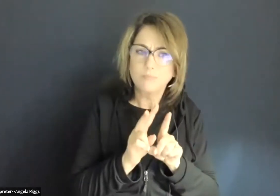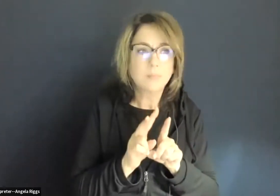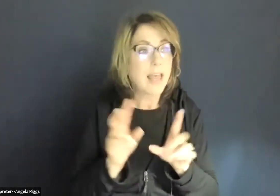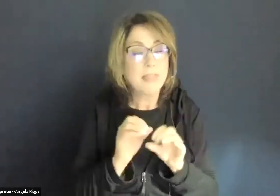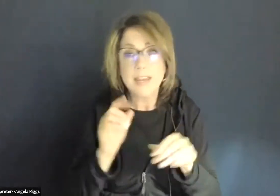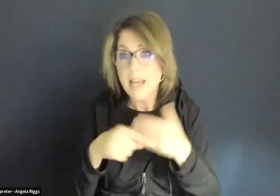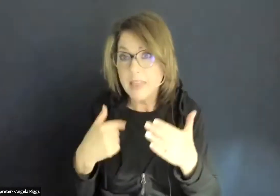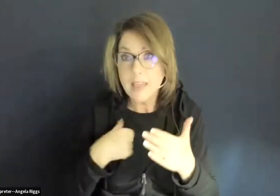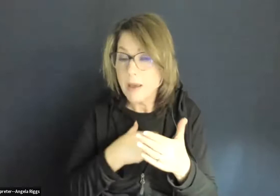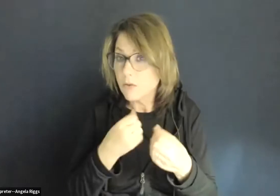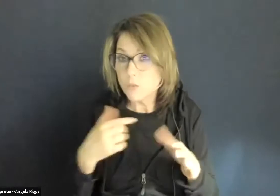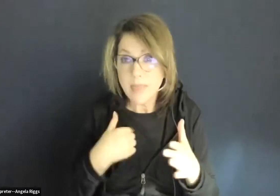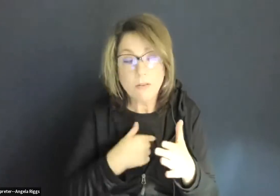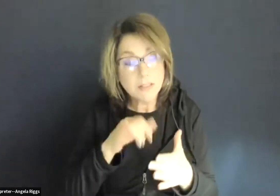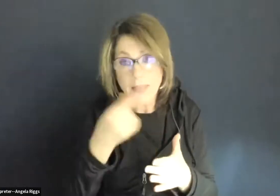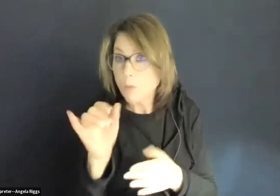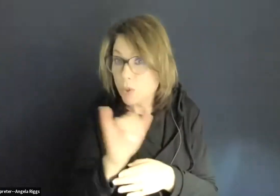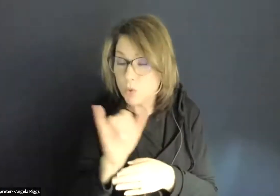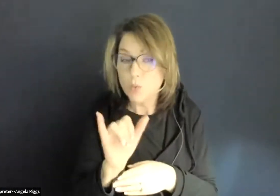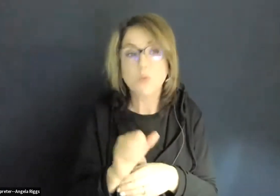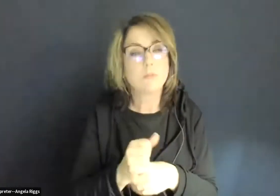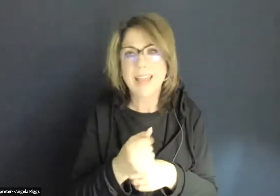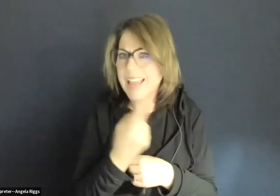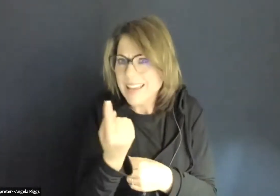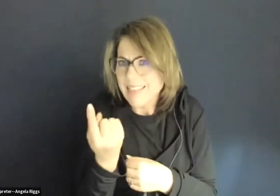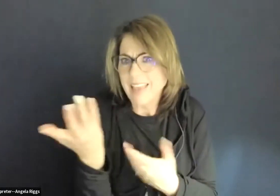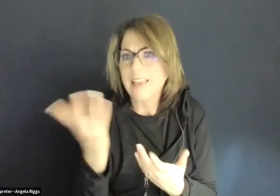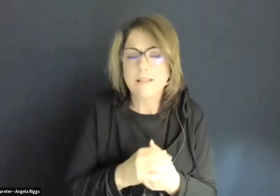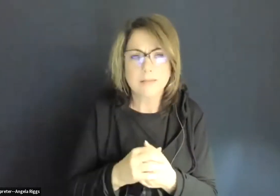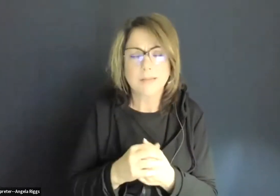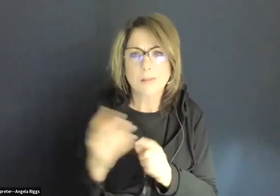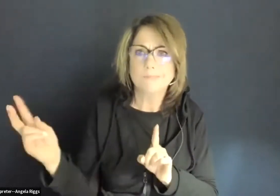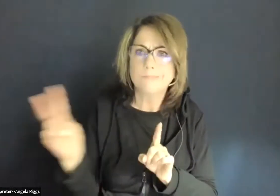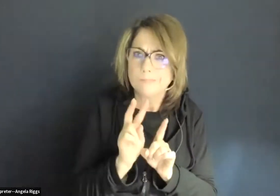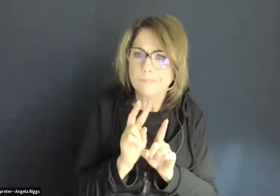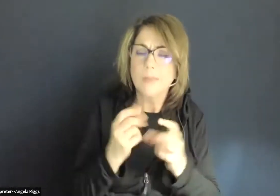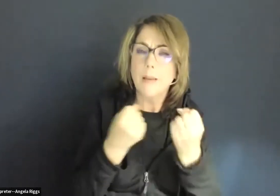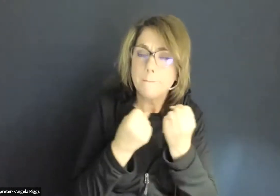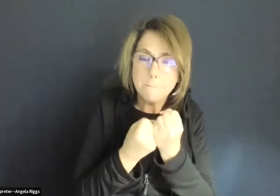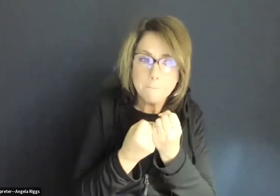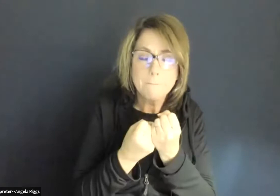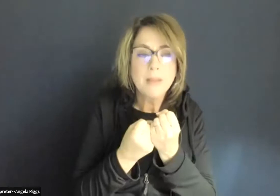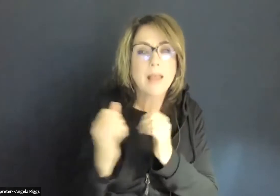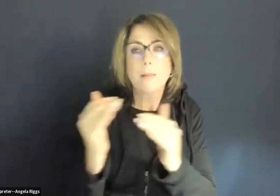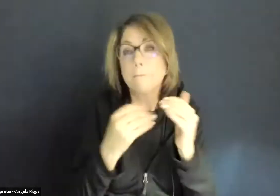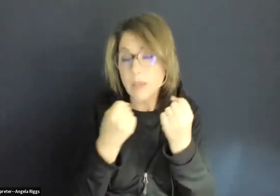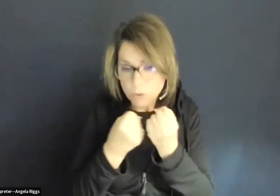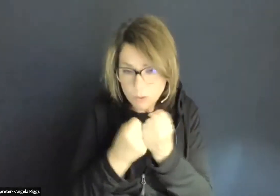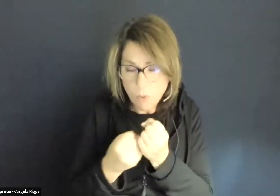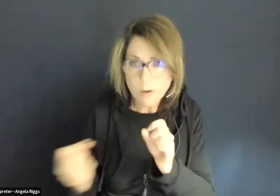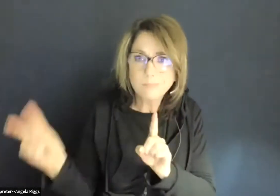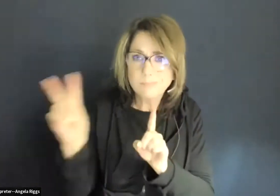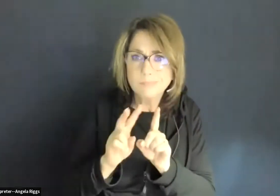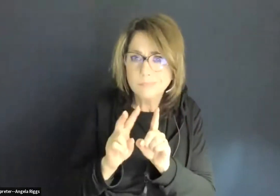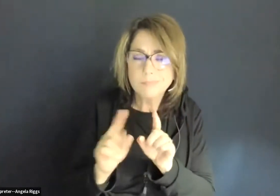Us Without Us or anything that we have going on. Because peer support, bringing someone with you is peer